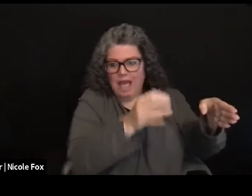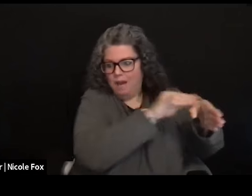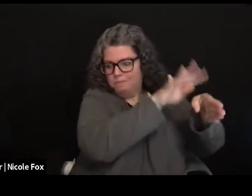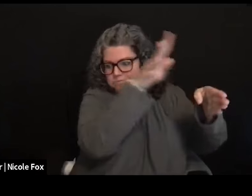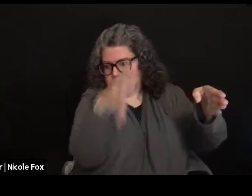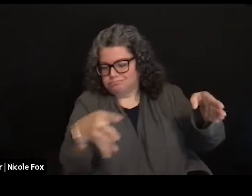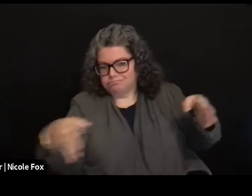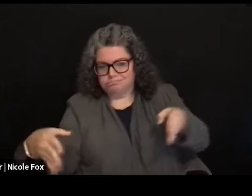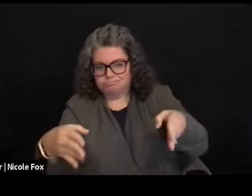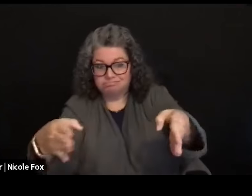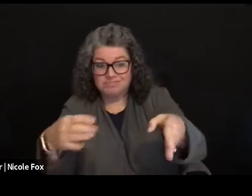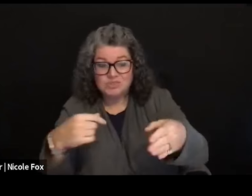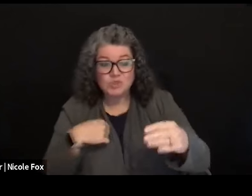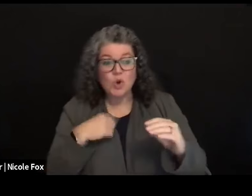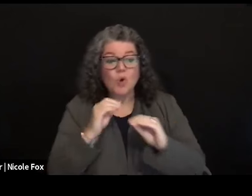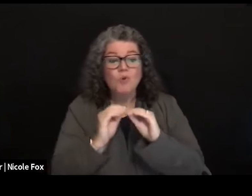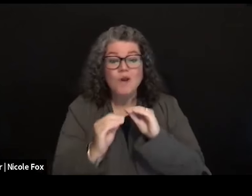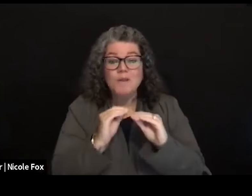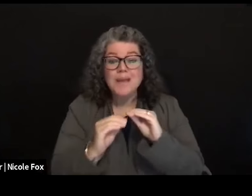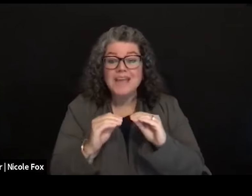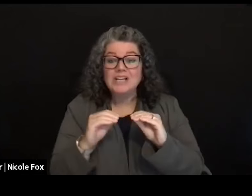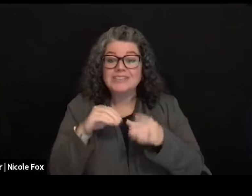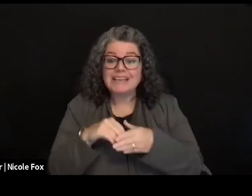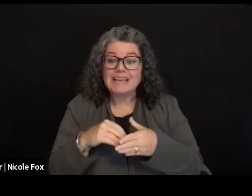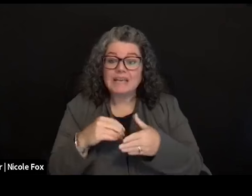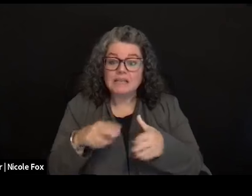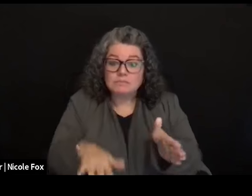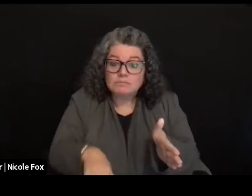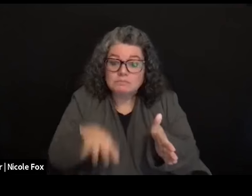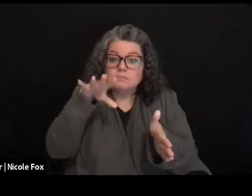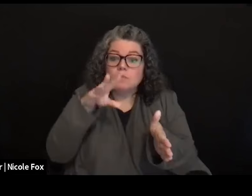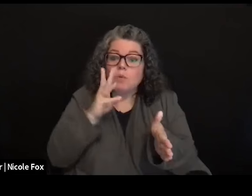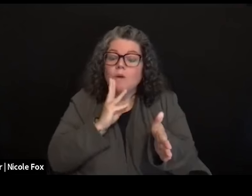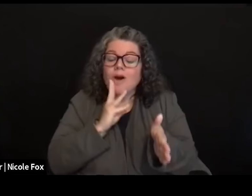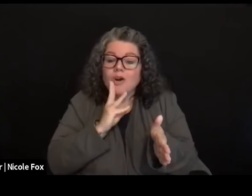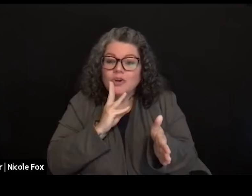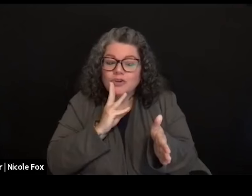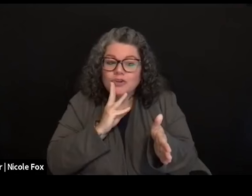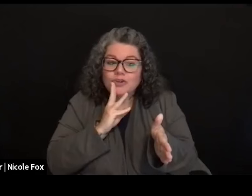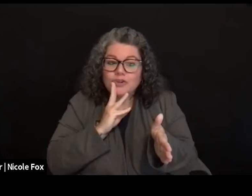bypass line have had to happen in this new waterway. And so what the crews have had